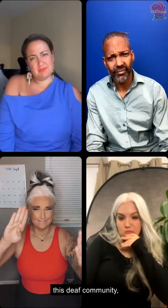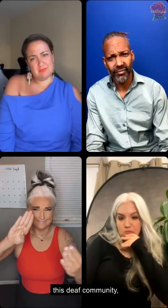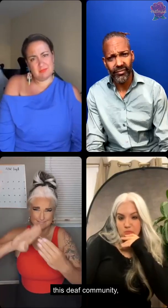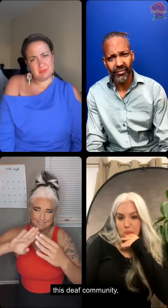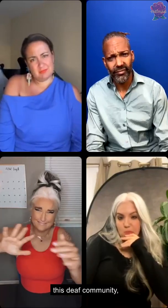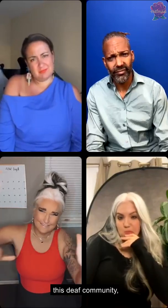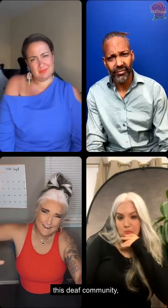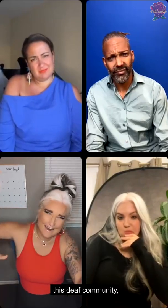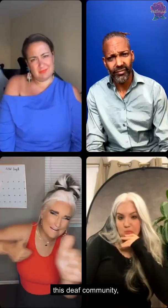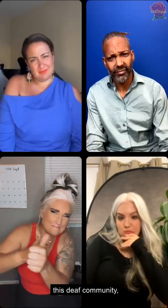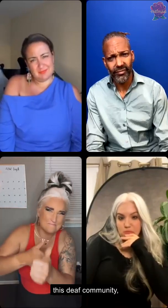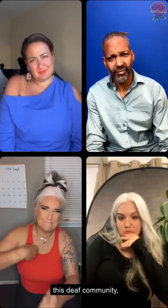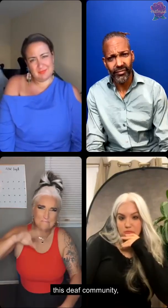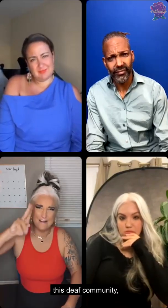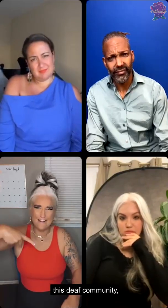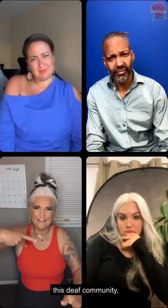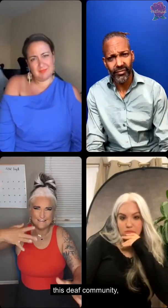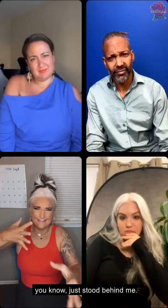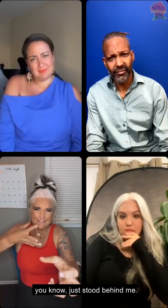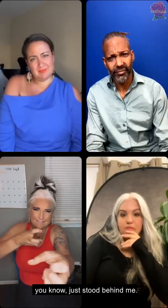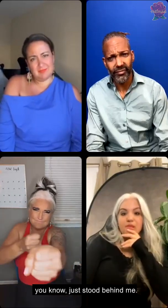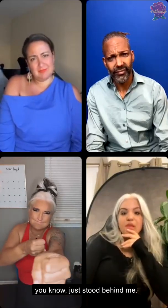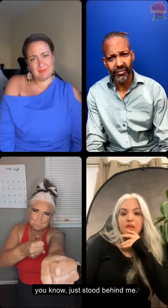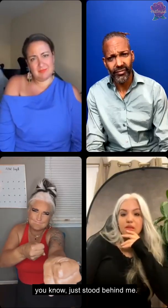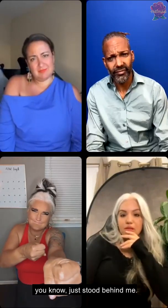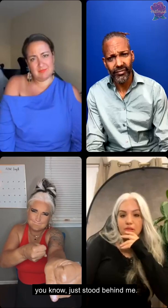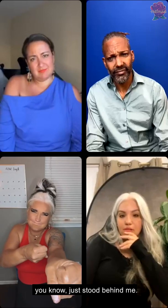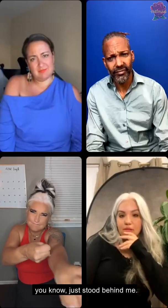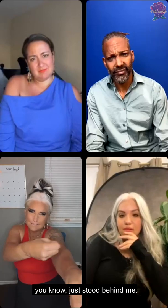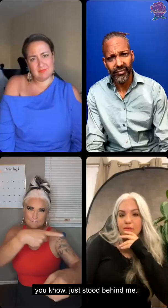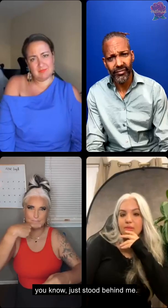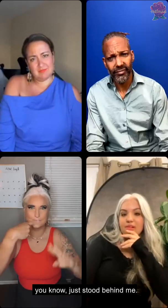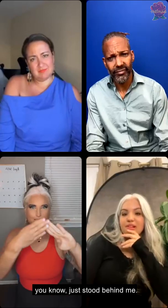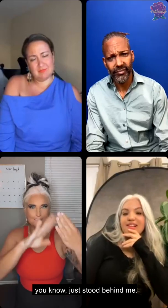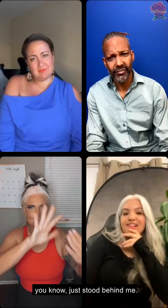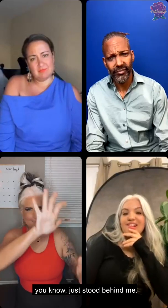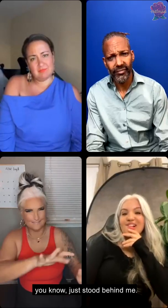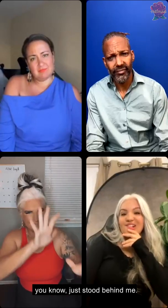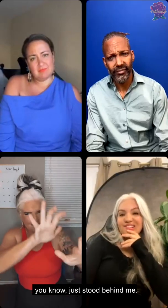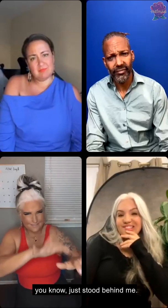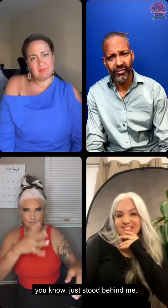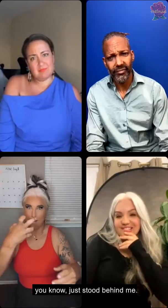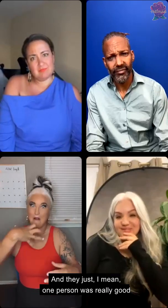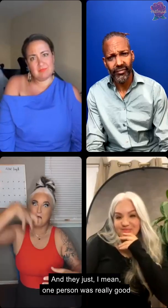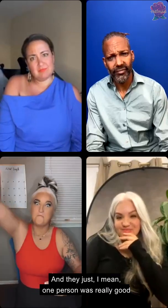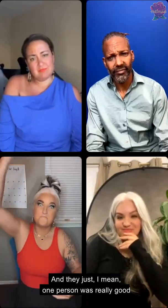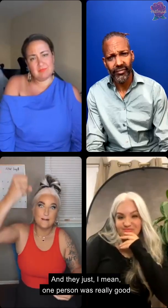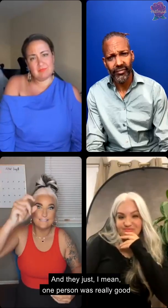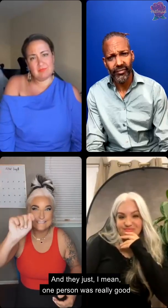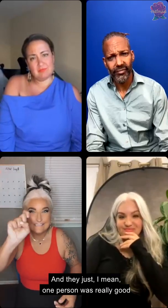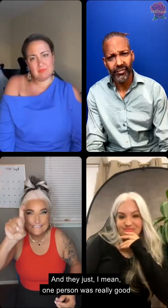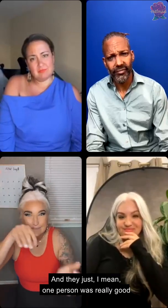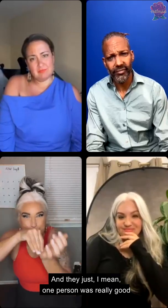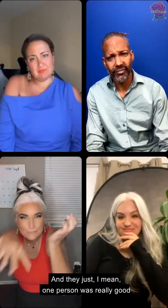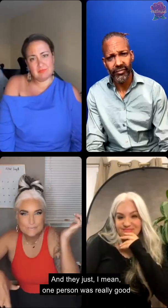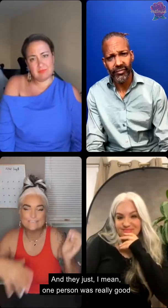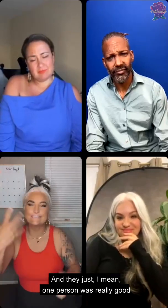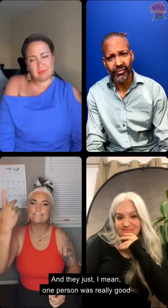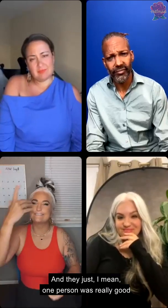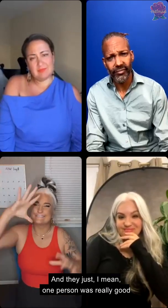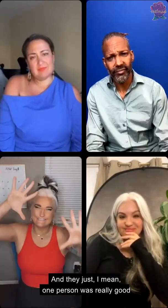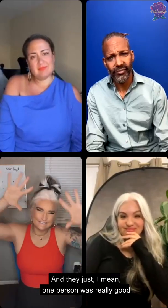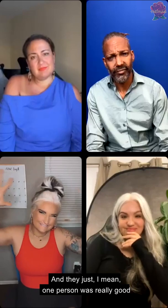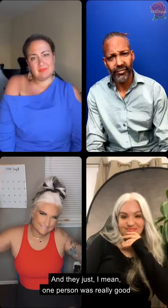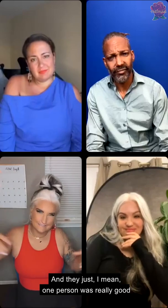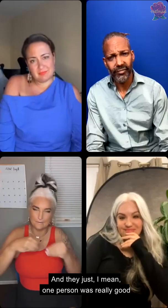deaf, this deaf community, just stood behind me. And they